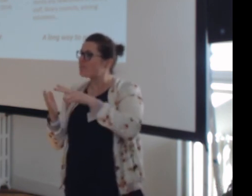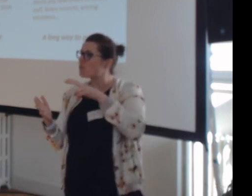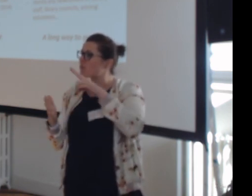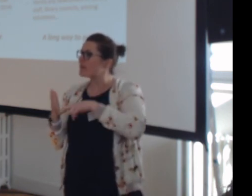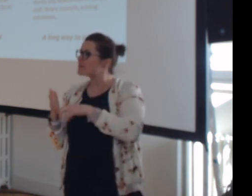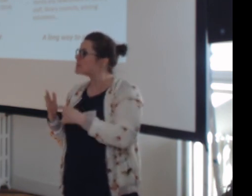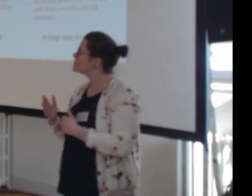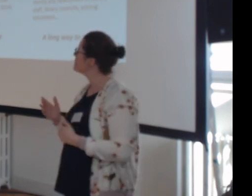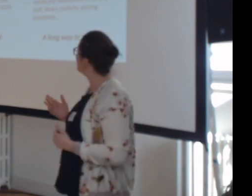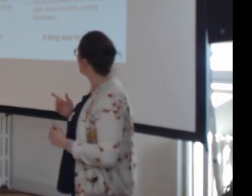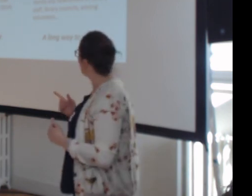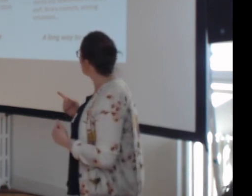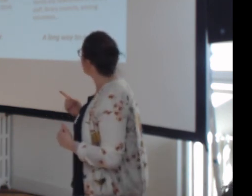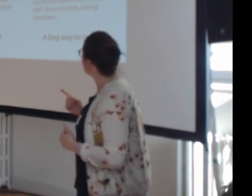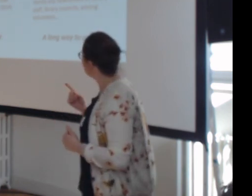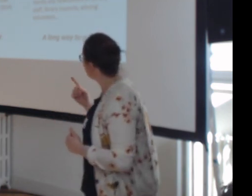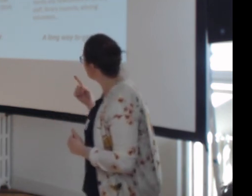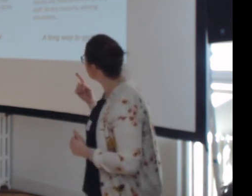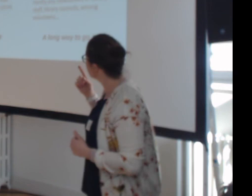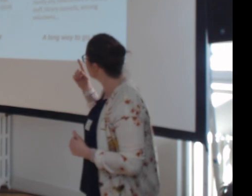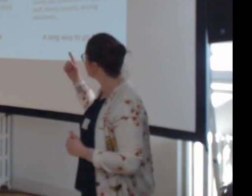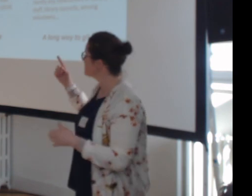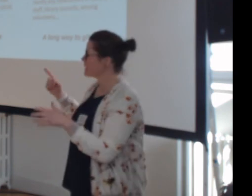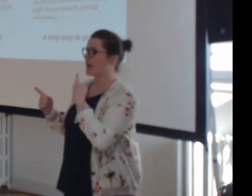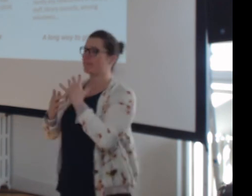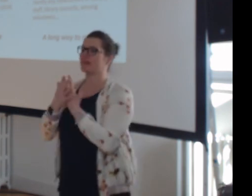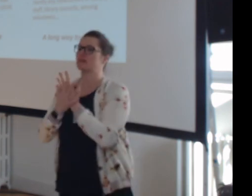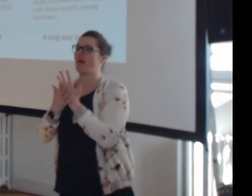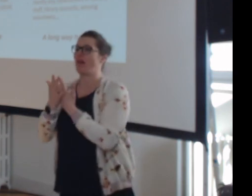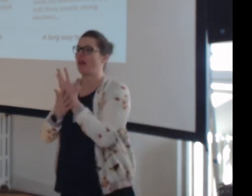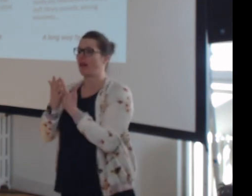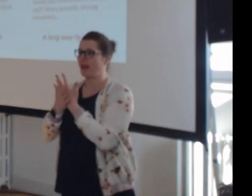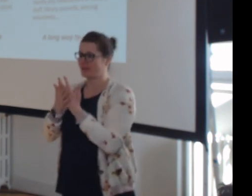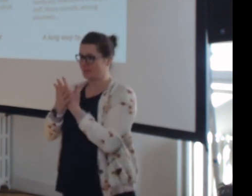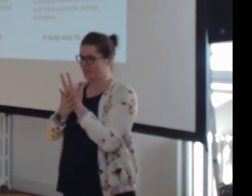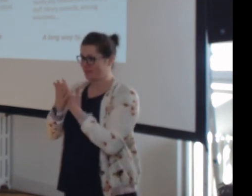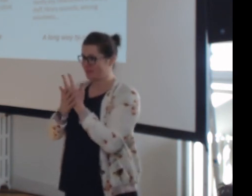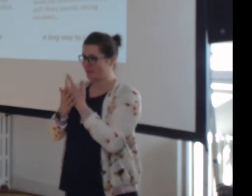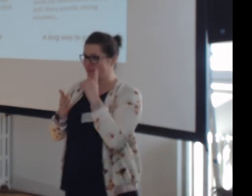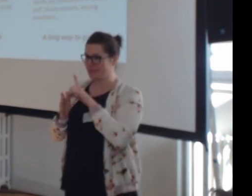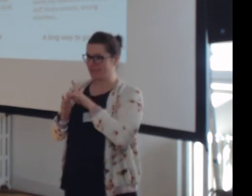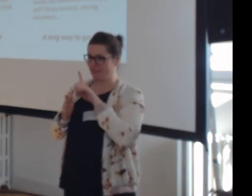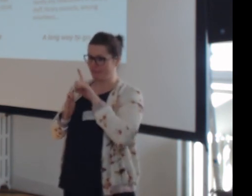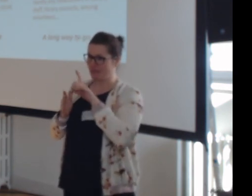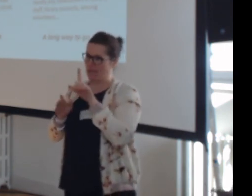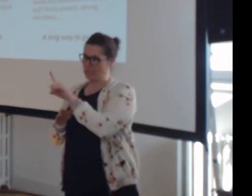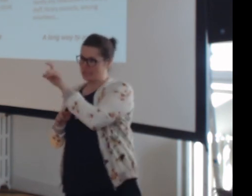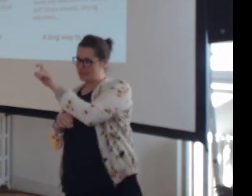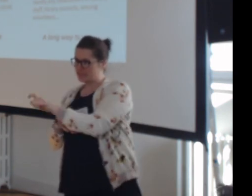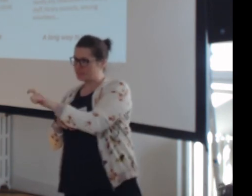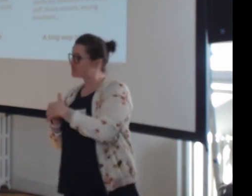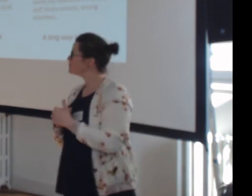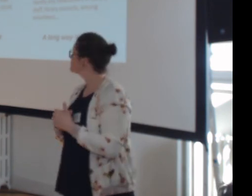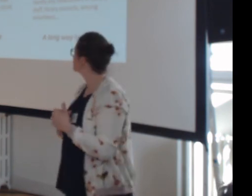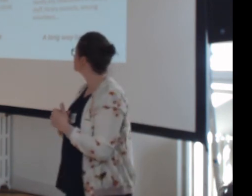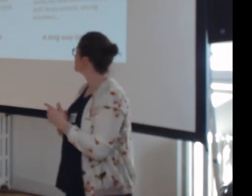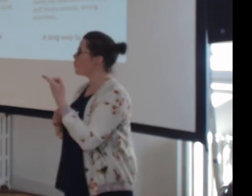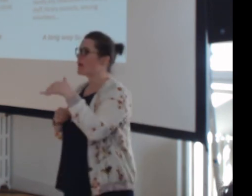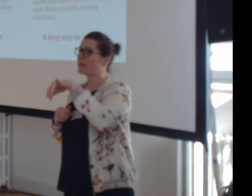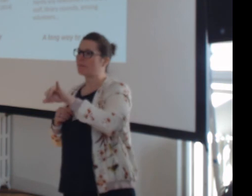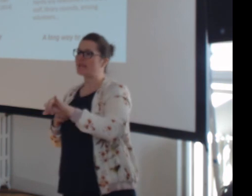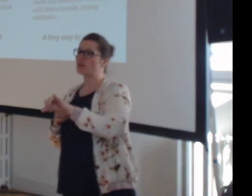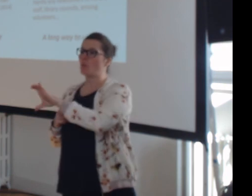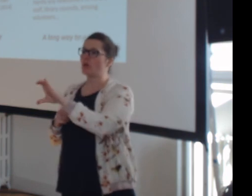Yeah, well, we just have the numbers at the left side, which is like